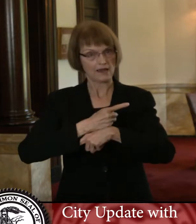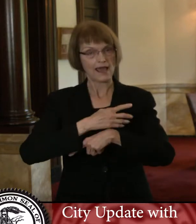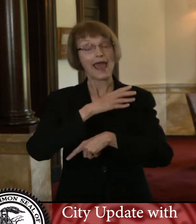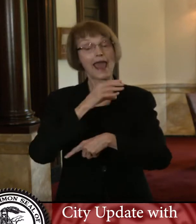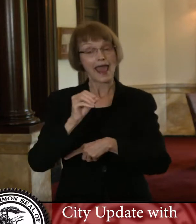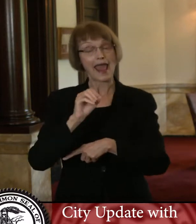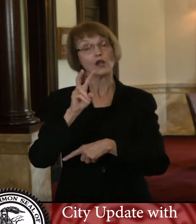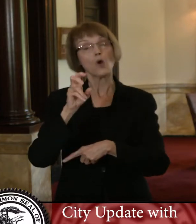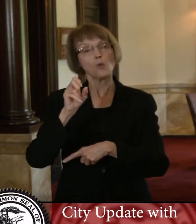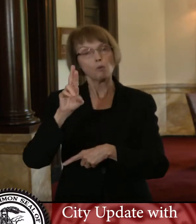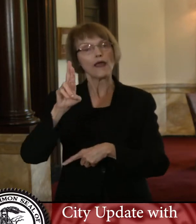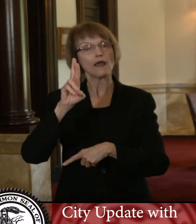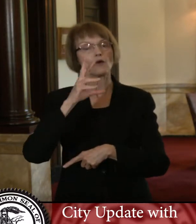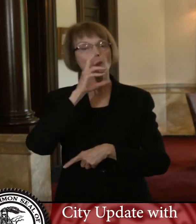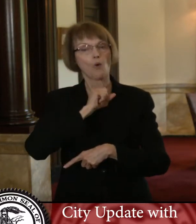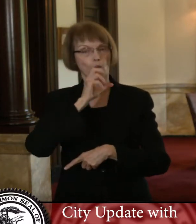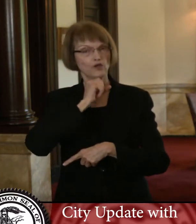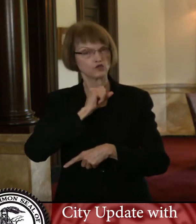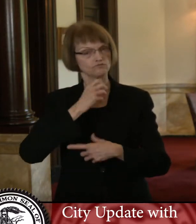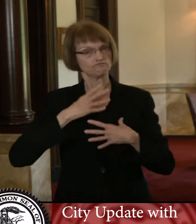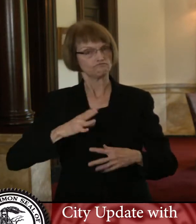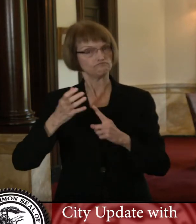Orange Weekend for gun violence.